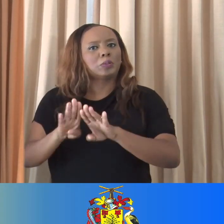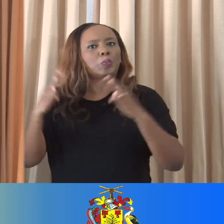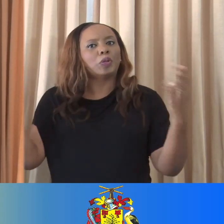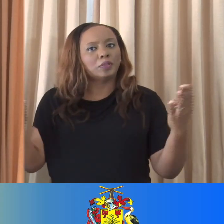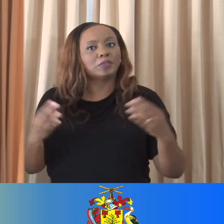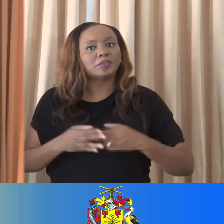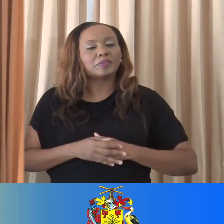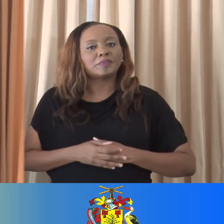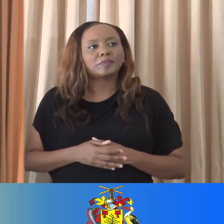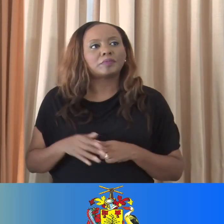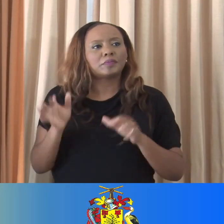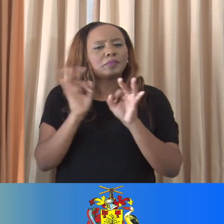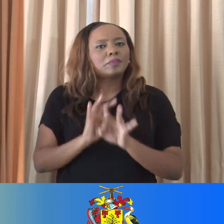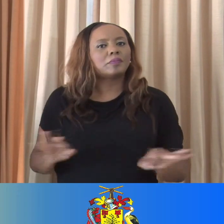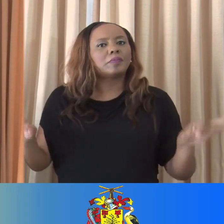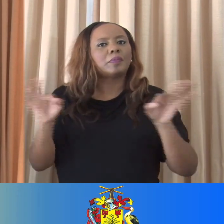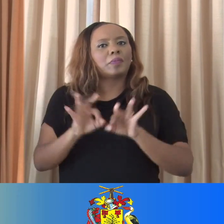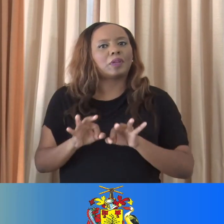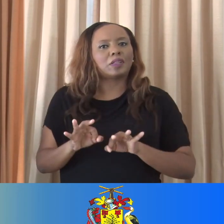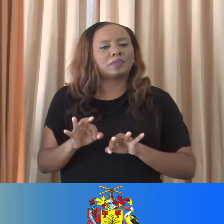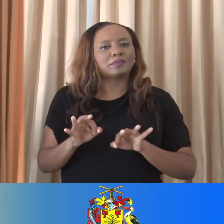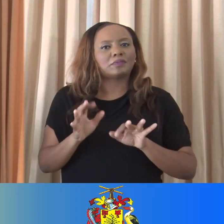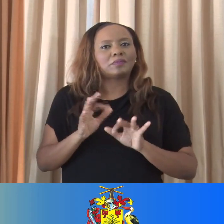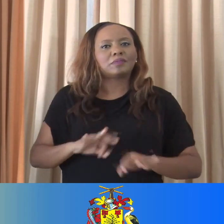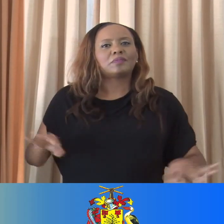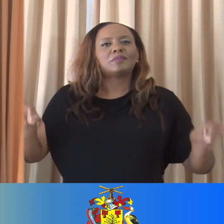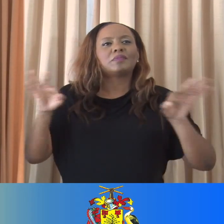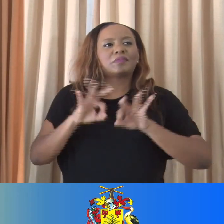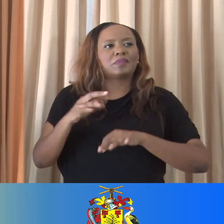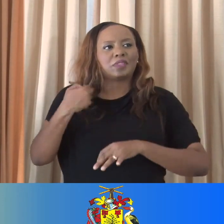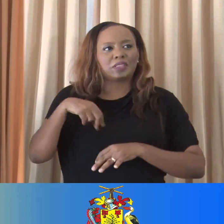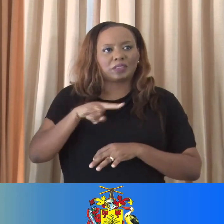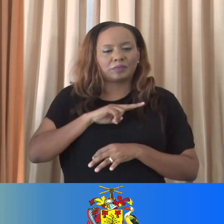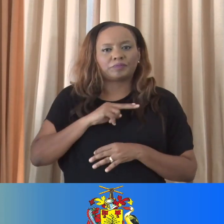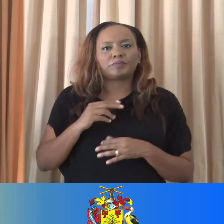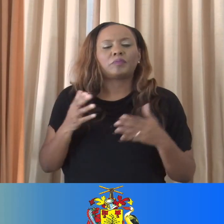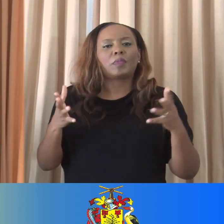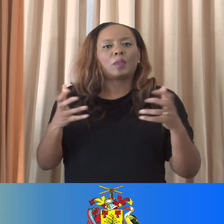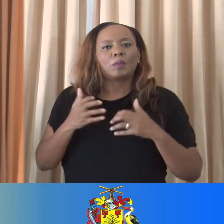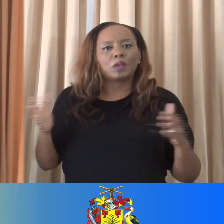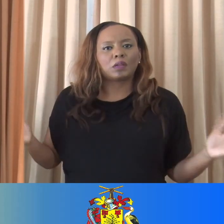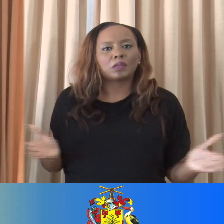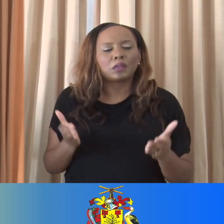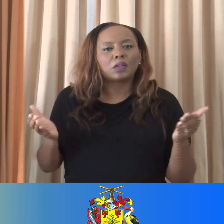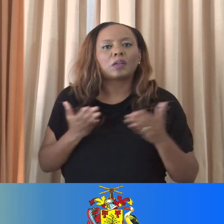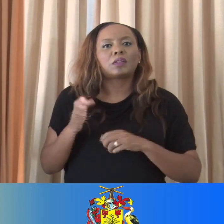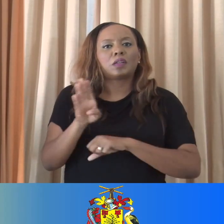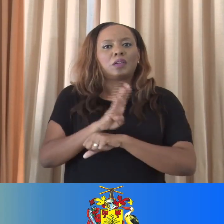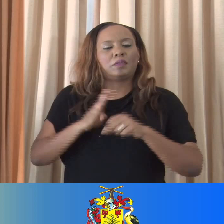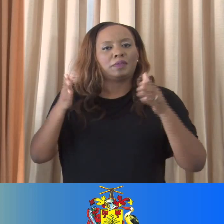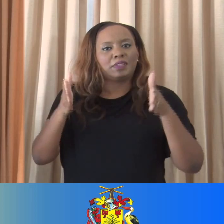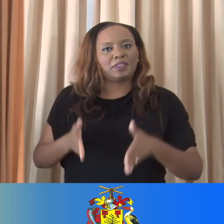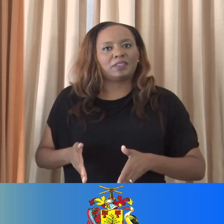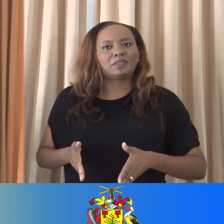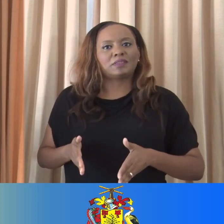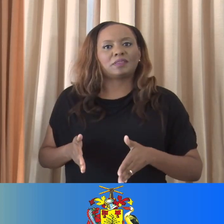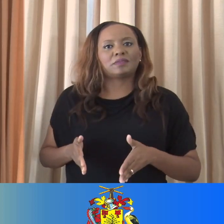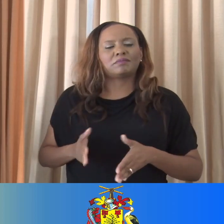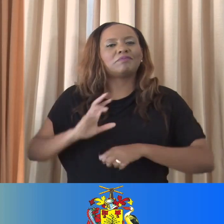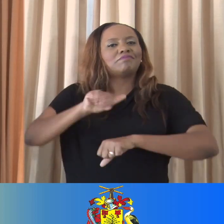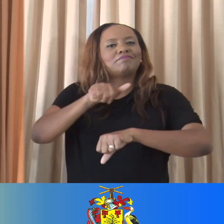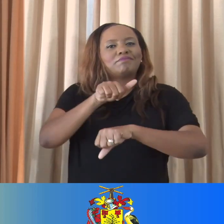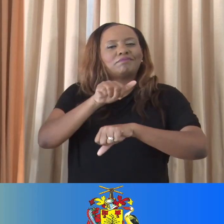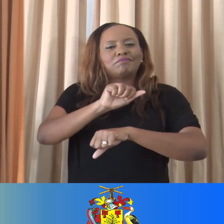it is important for us to understand that where it is possible, we would want to encourage Barbadians to make that type